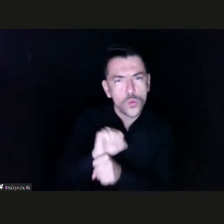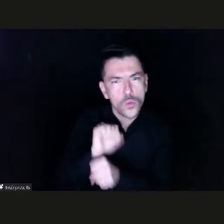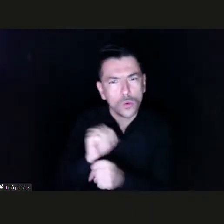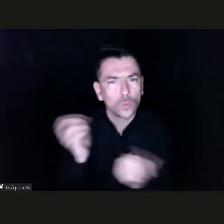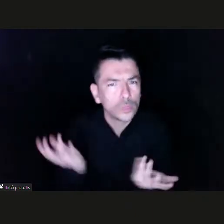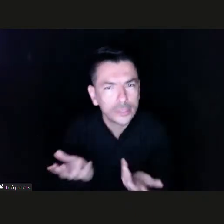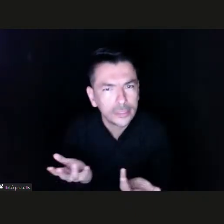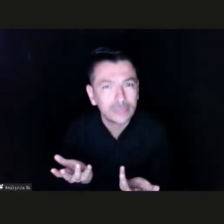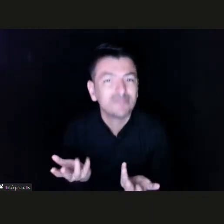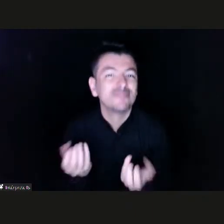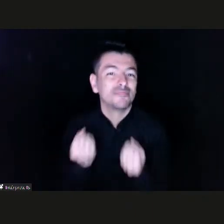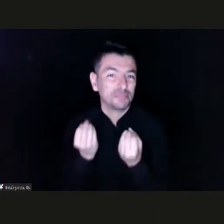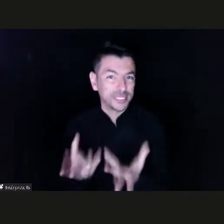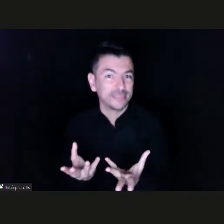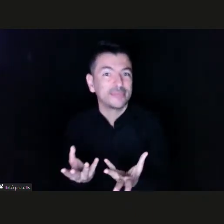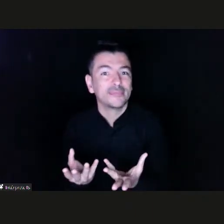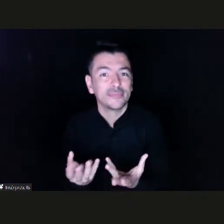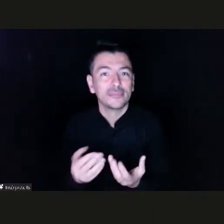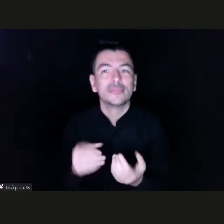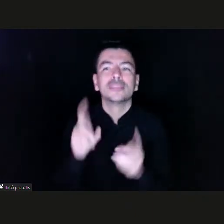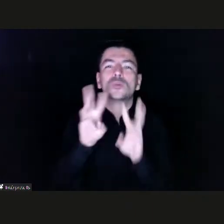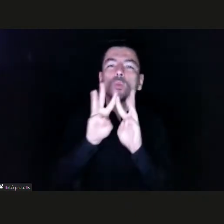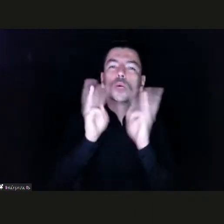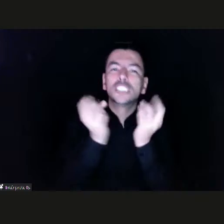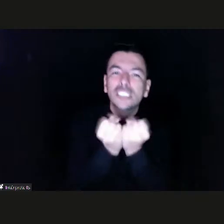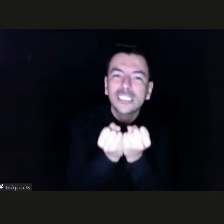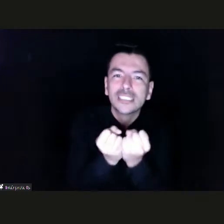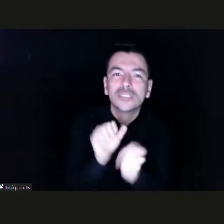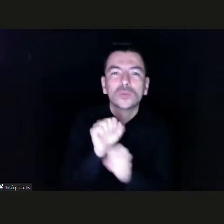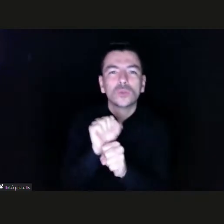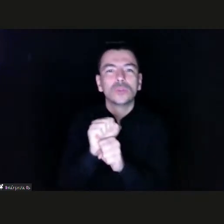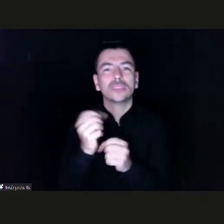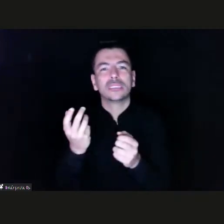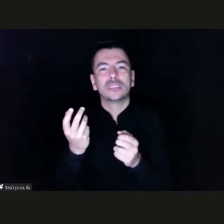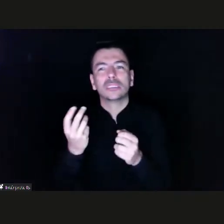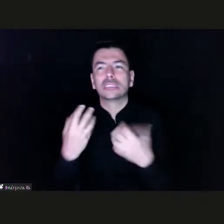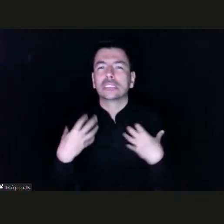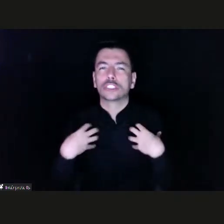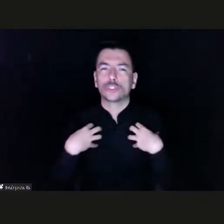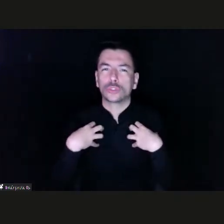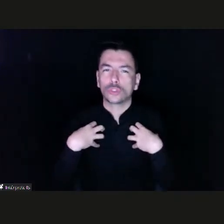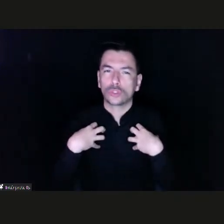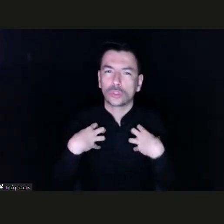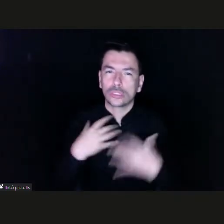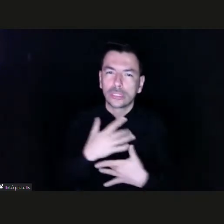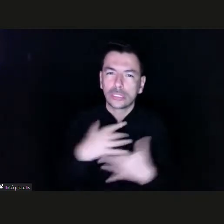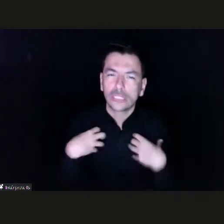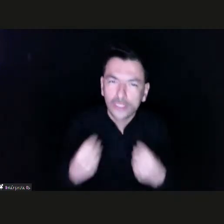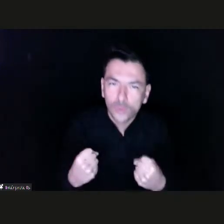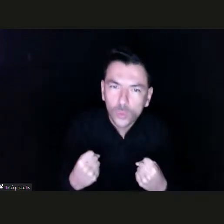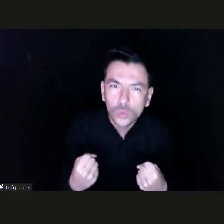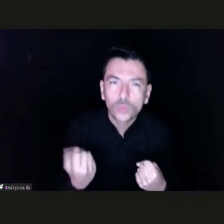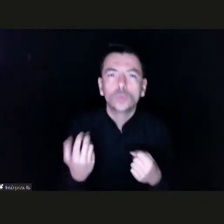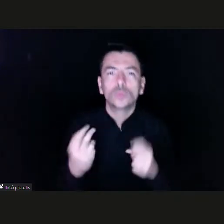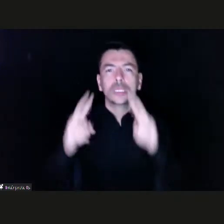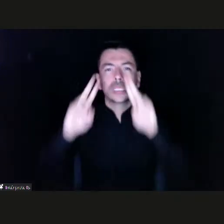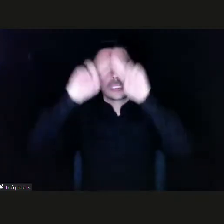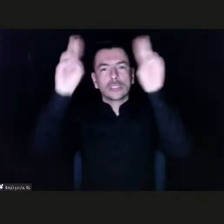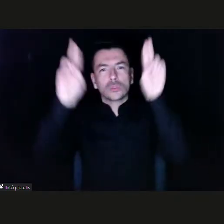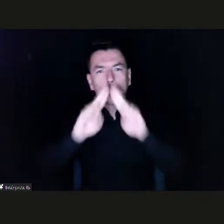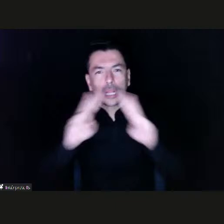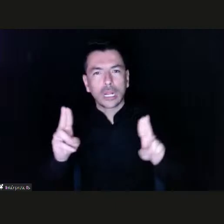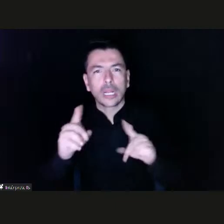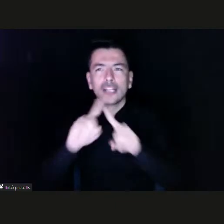Italy in our training center at the Como Lake. What I want to tell with that, it's time to come back